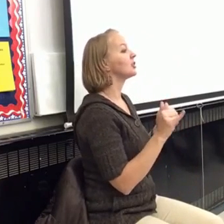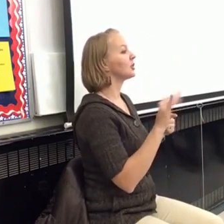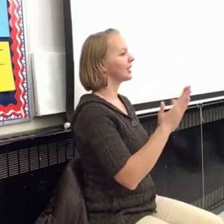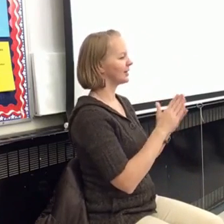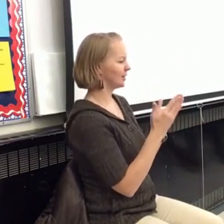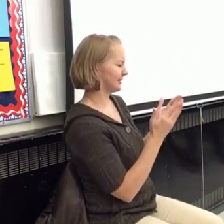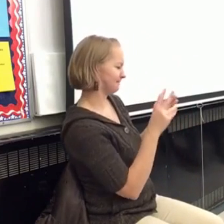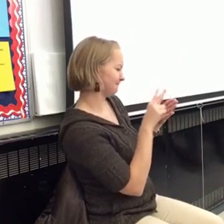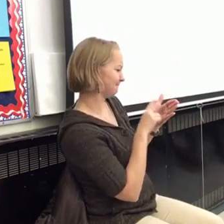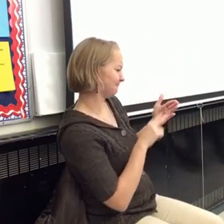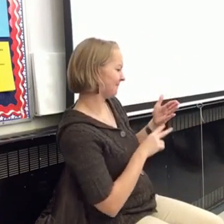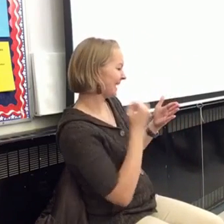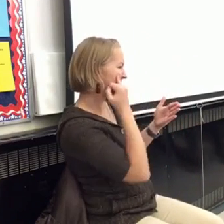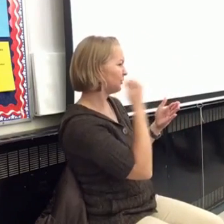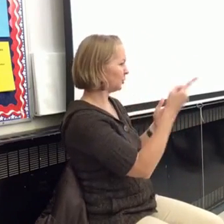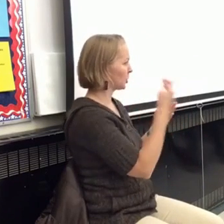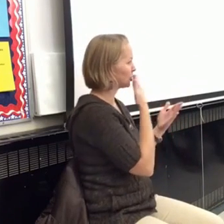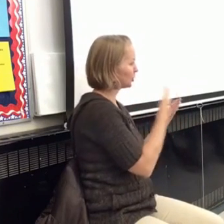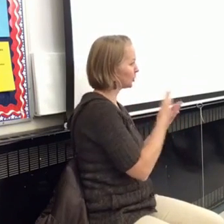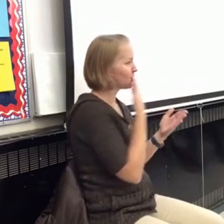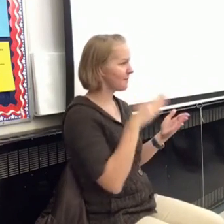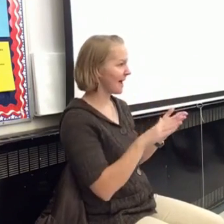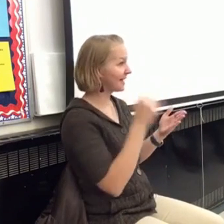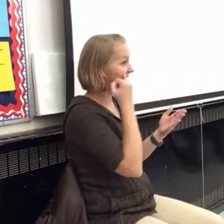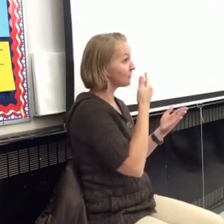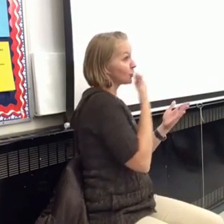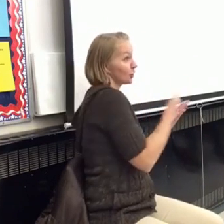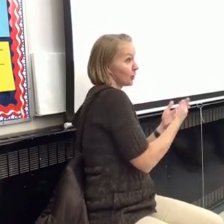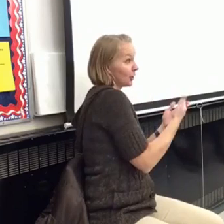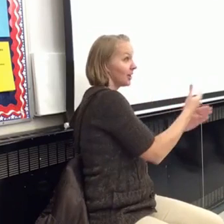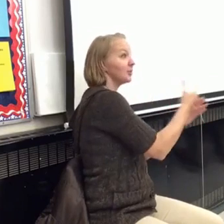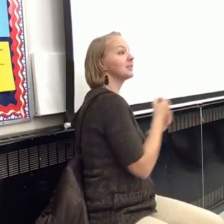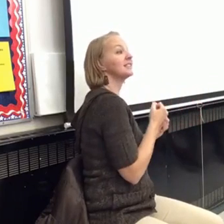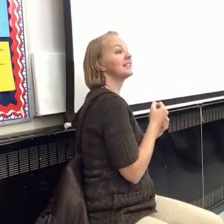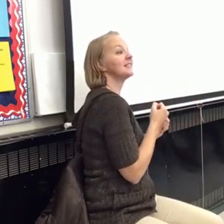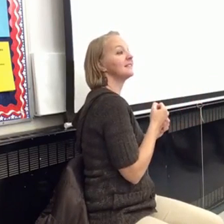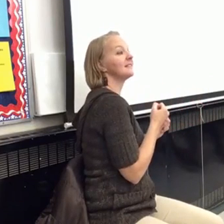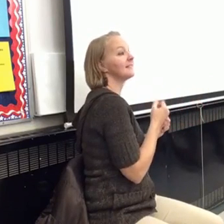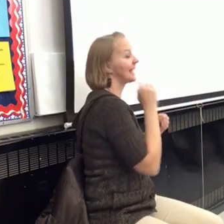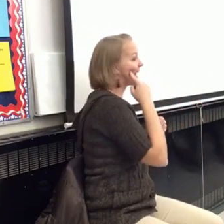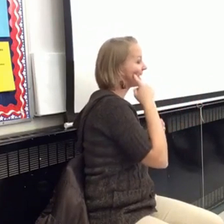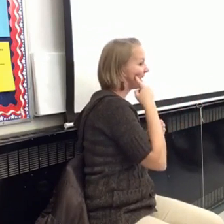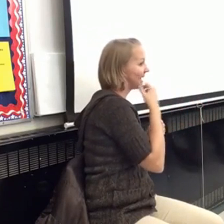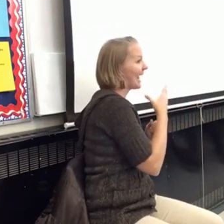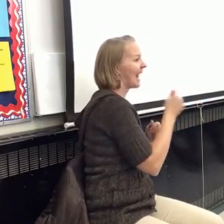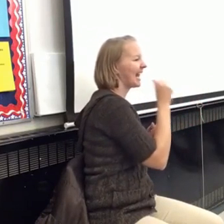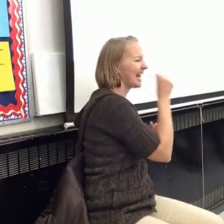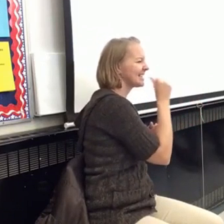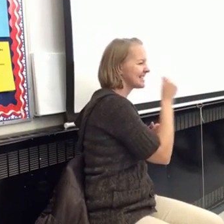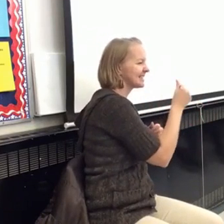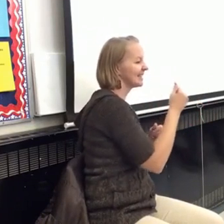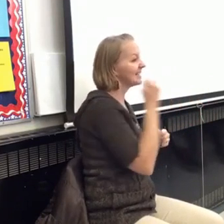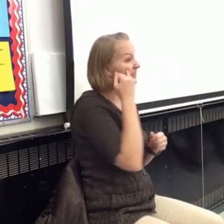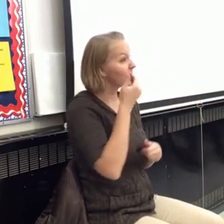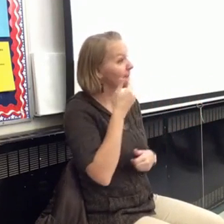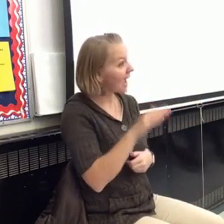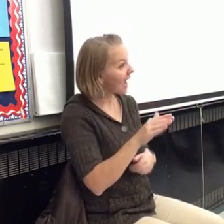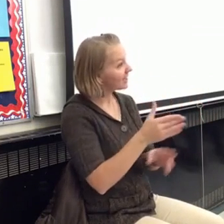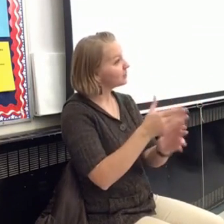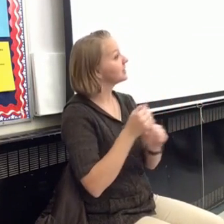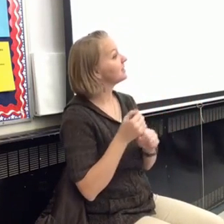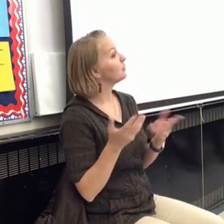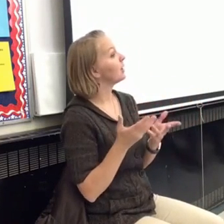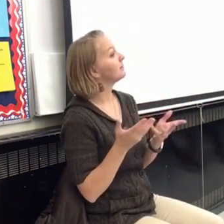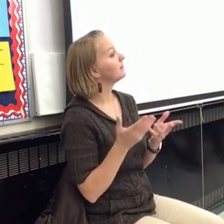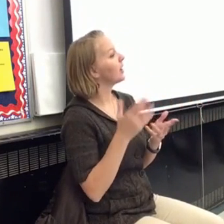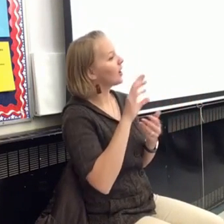book of deeds to see if you were good or bad. And if you were good, you would receive candy as well as nuts. And if you were bad, you would